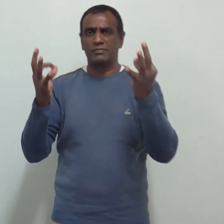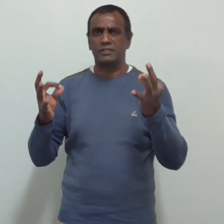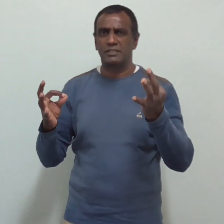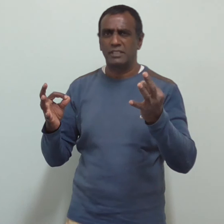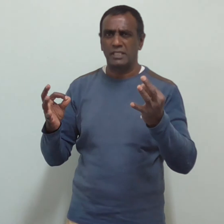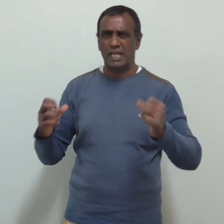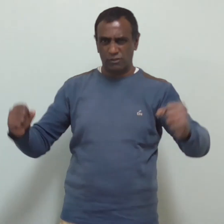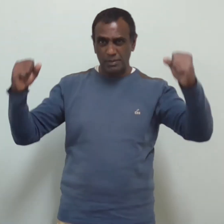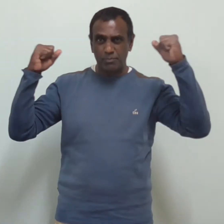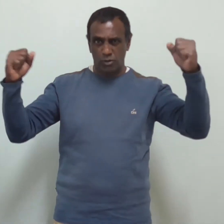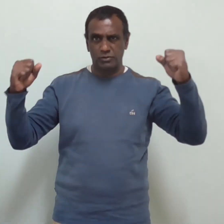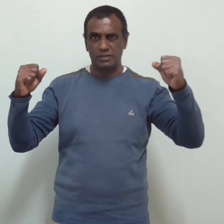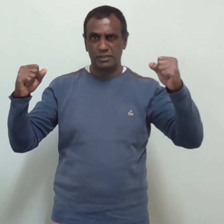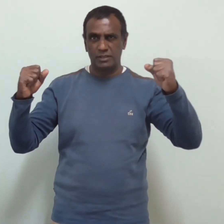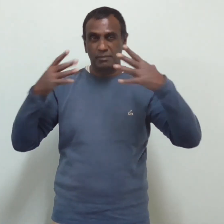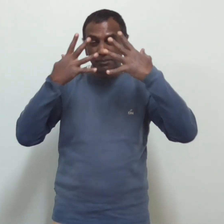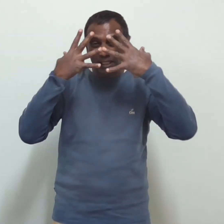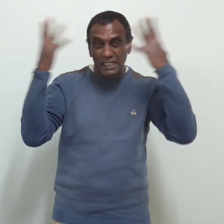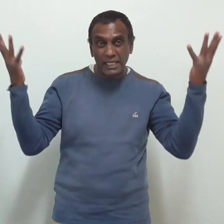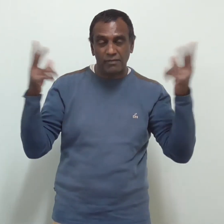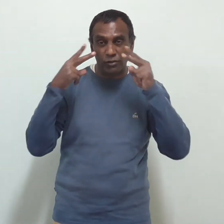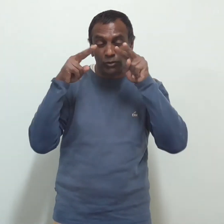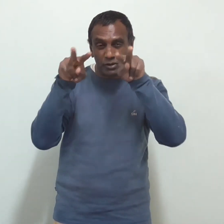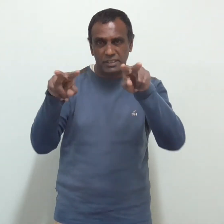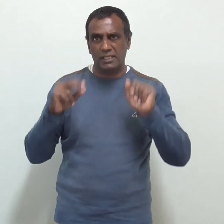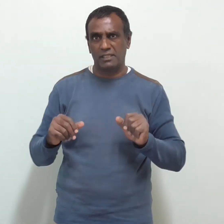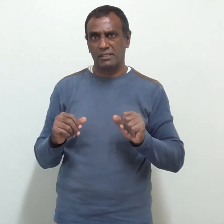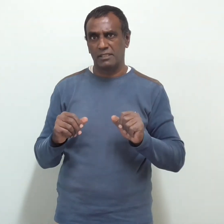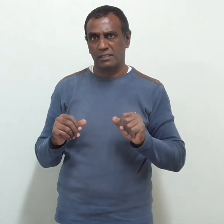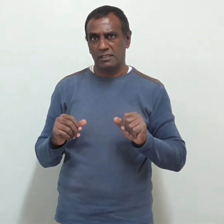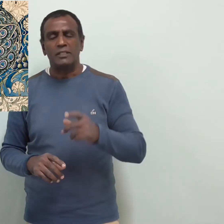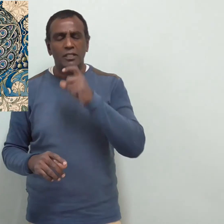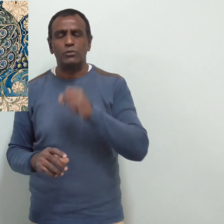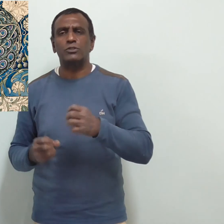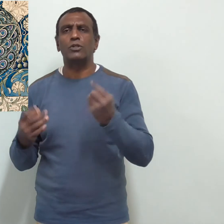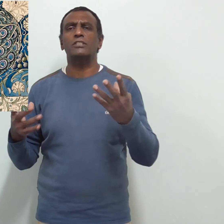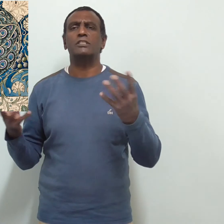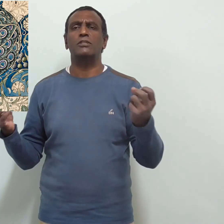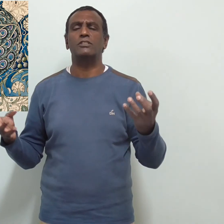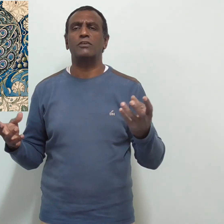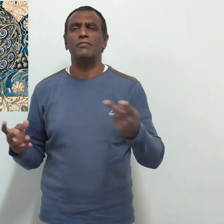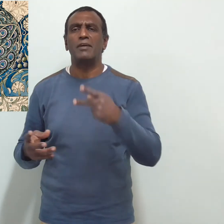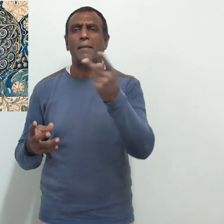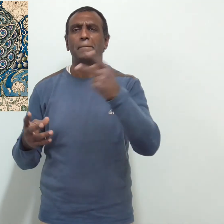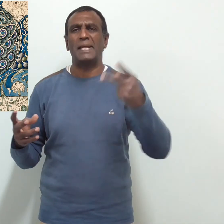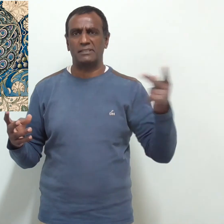Forms had to be bold, must be clear for you to see. They used lots and lots of